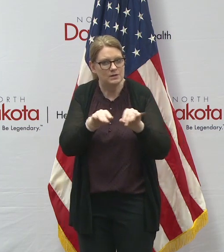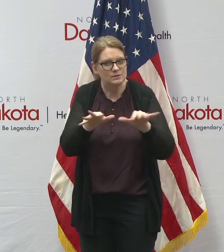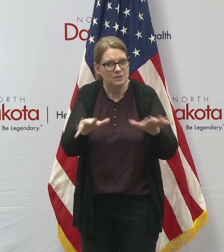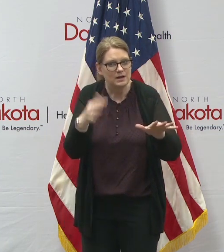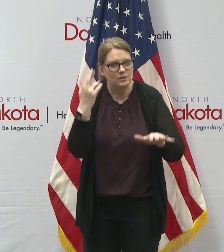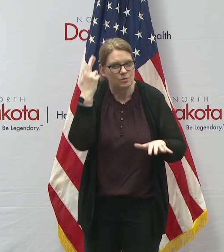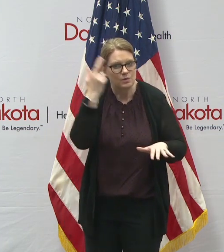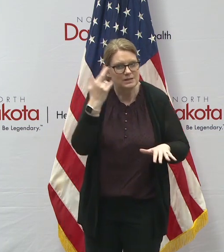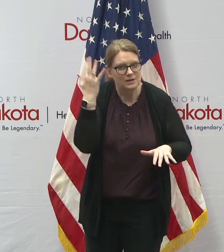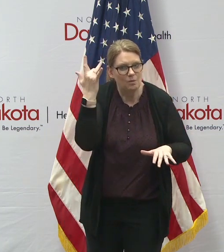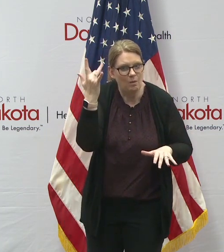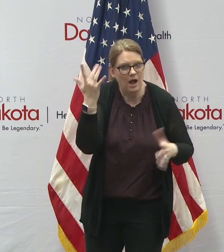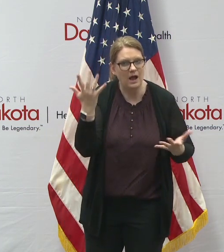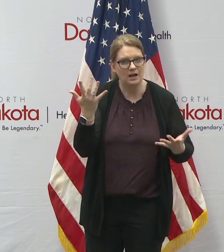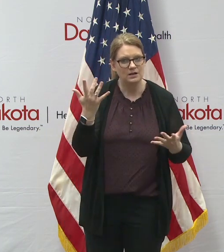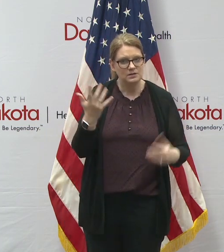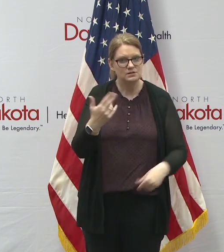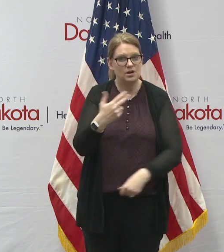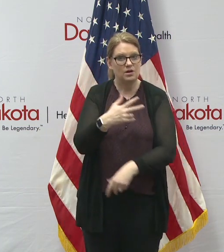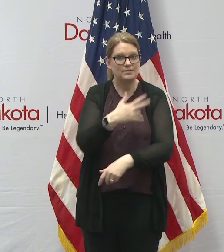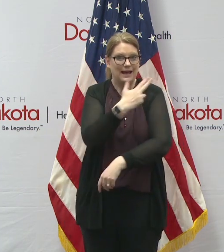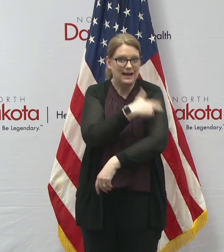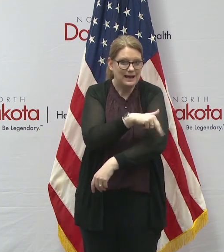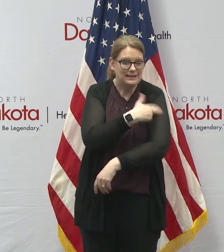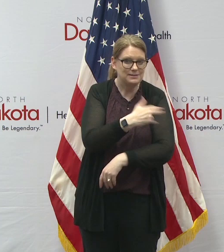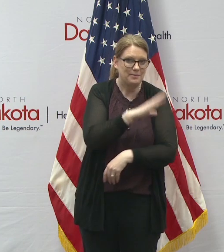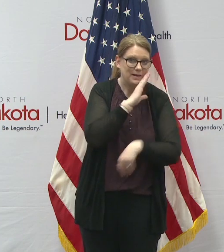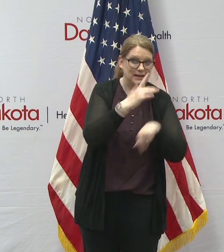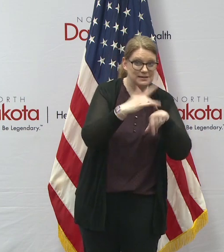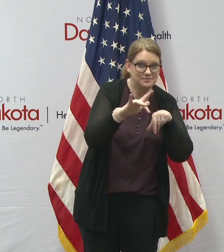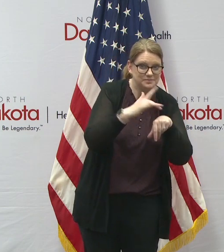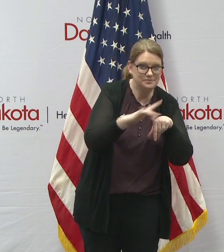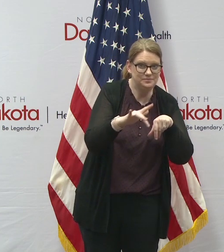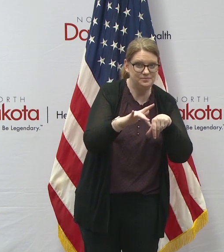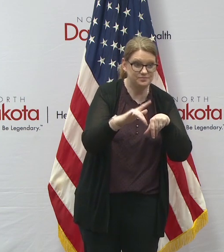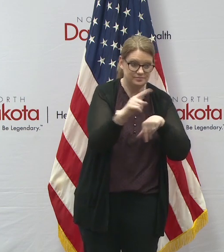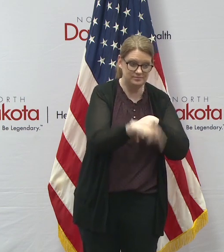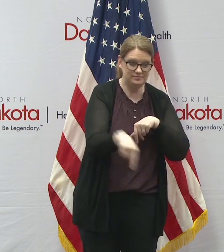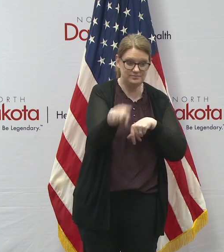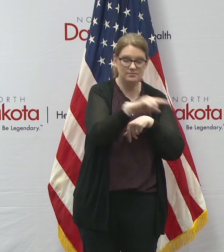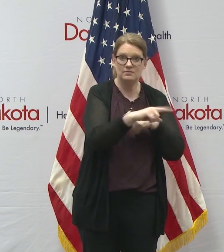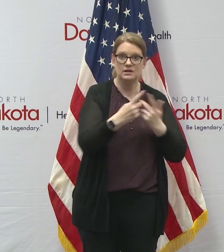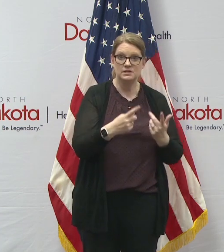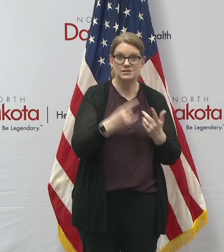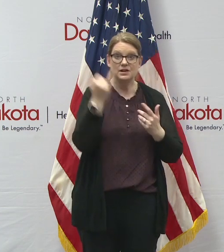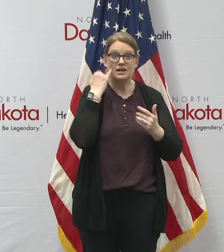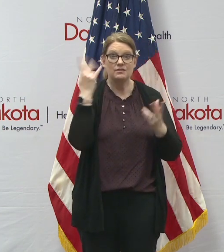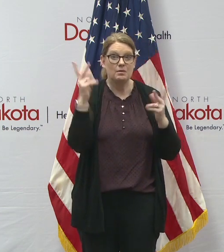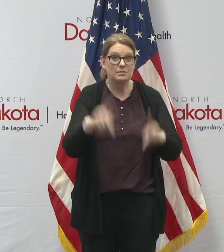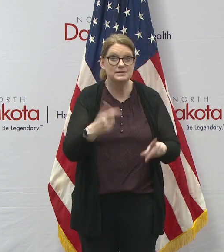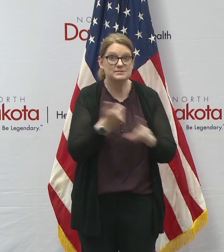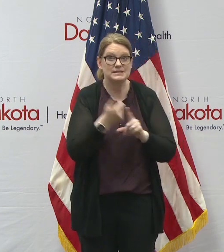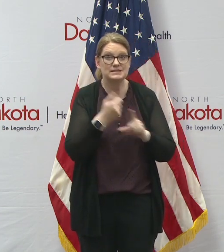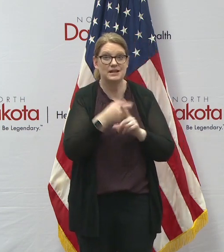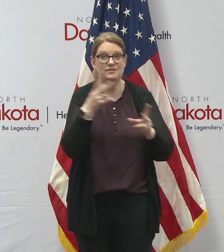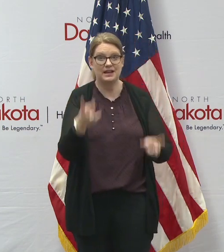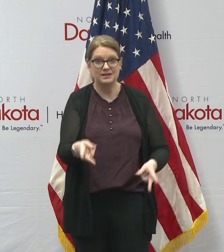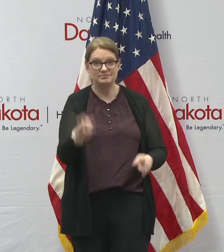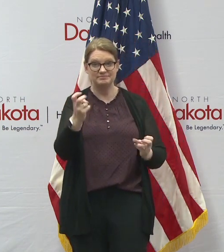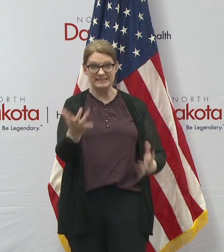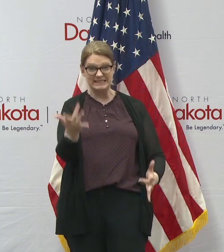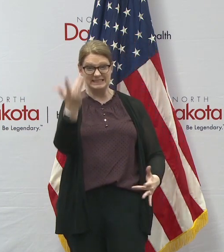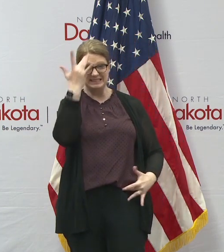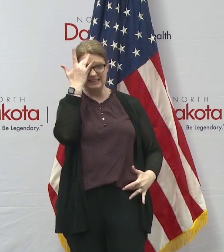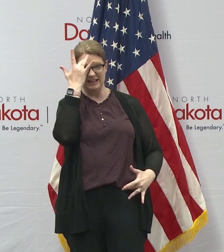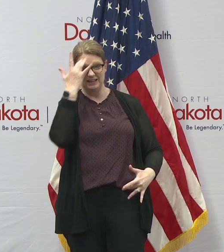enough hospital capacity to take care of people who might need hospitalization, or those that are critically ill in